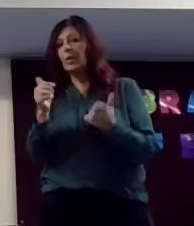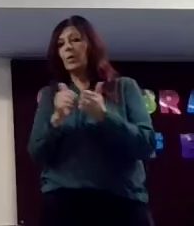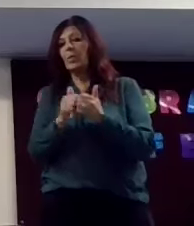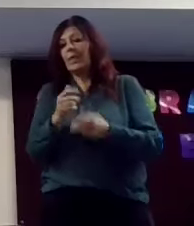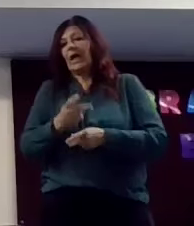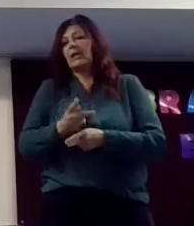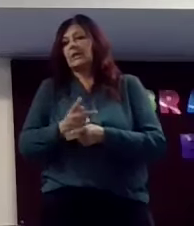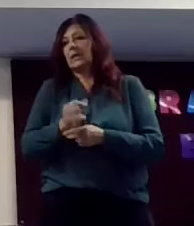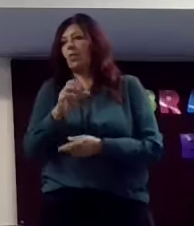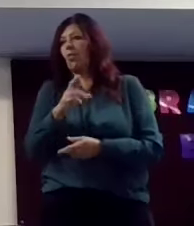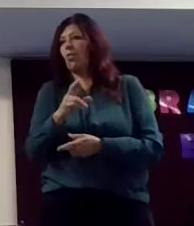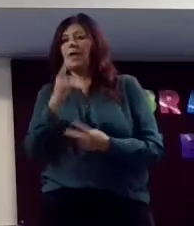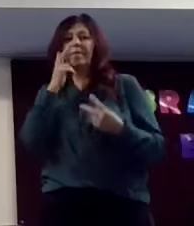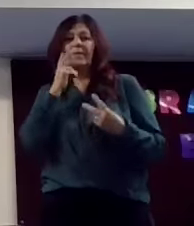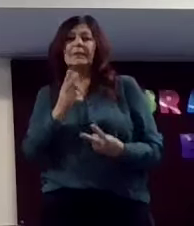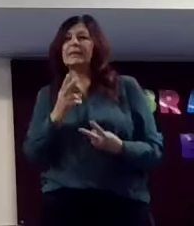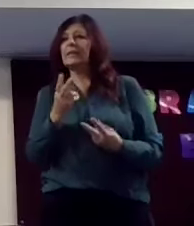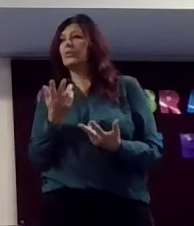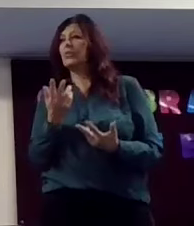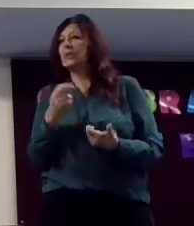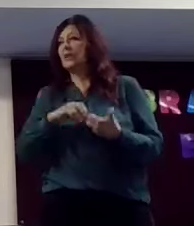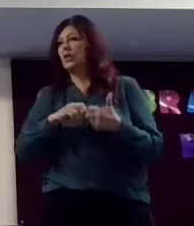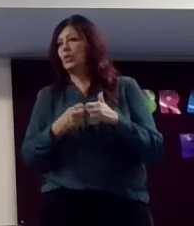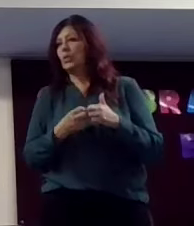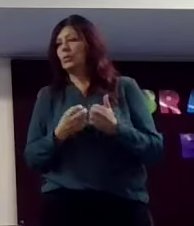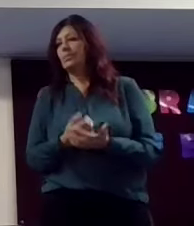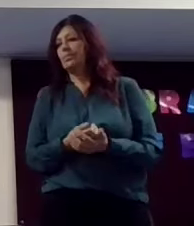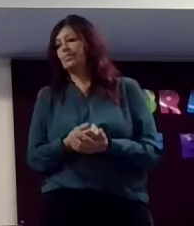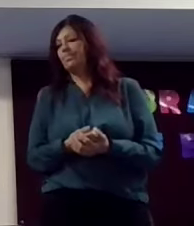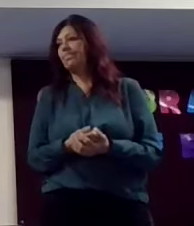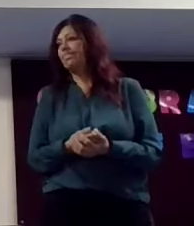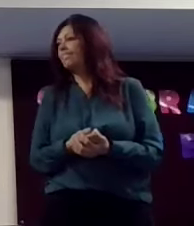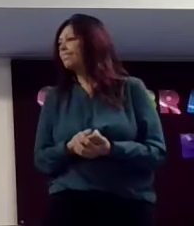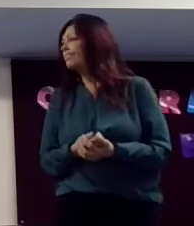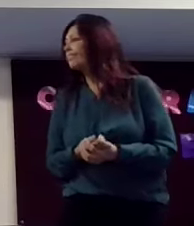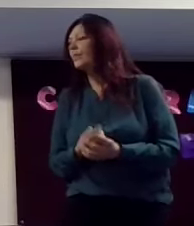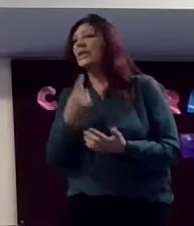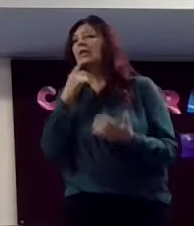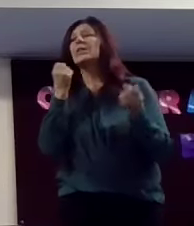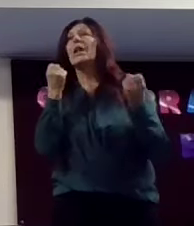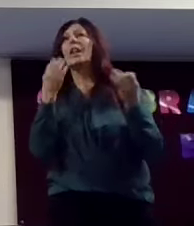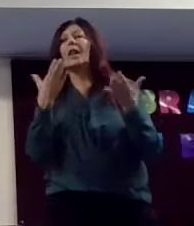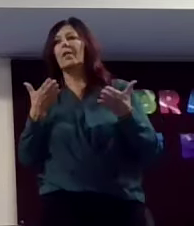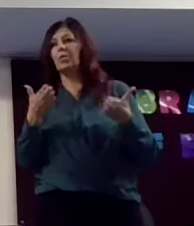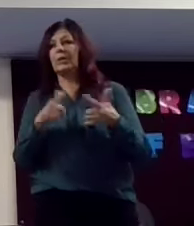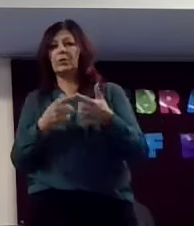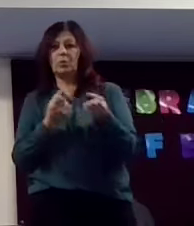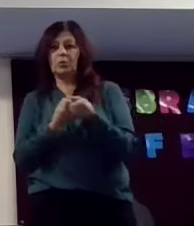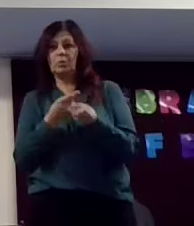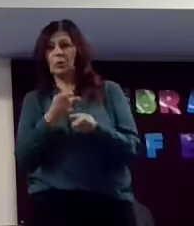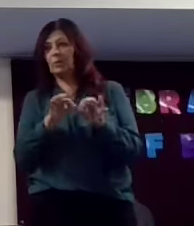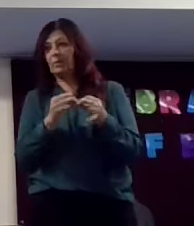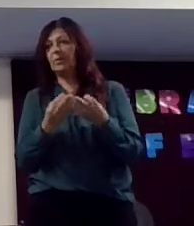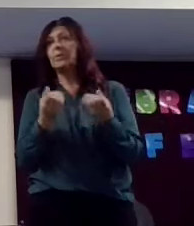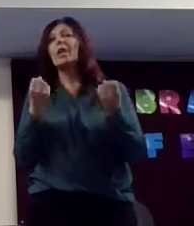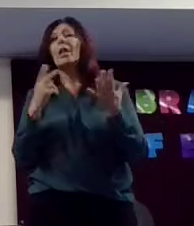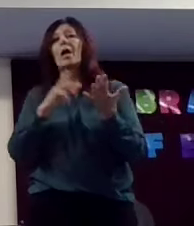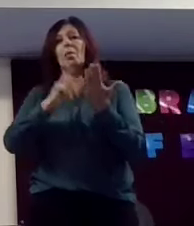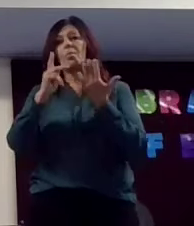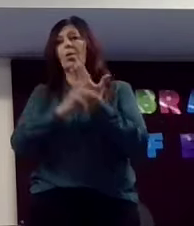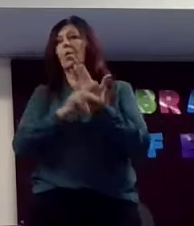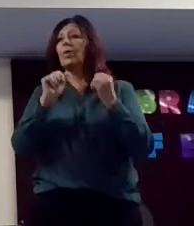with custody or visitation issues, struggles? So there's a lot of ways you can support those families. There's a lot of programs